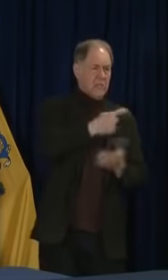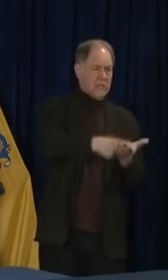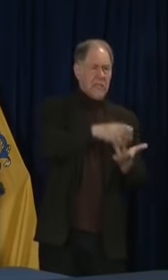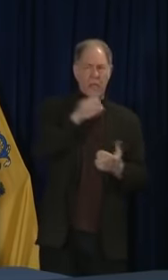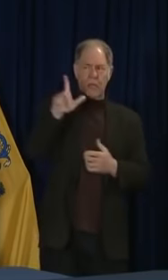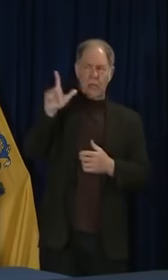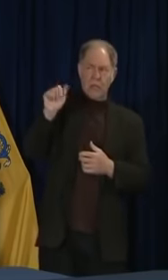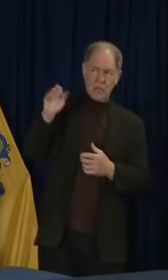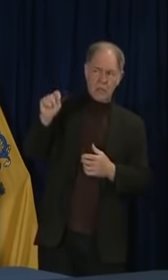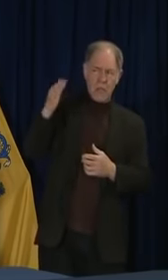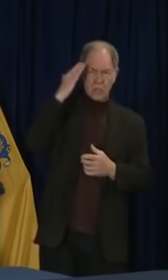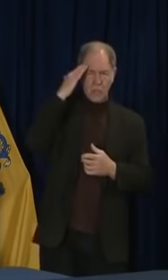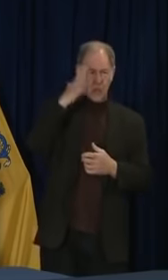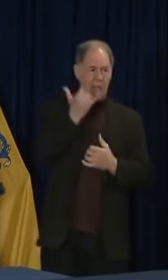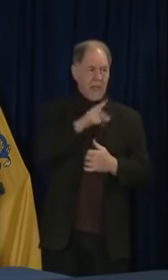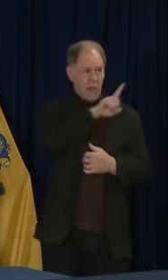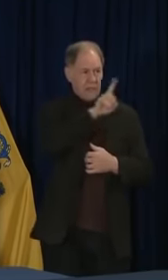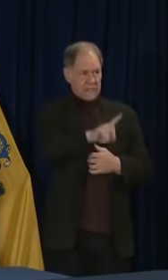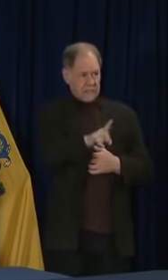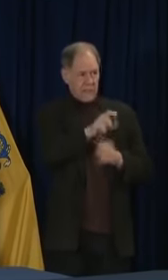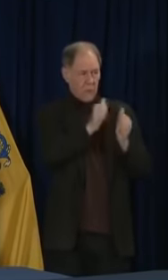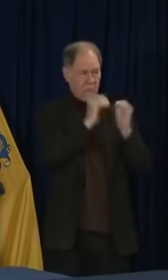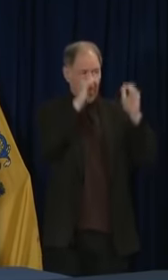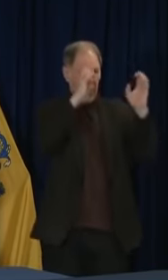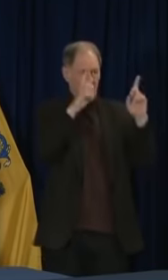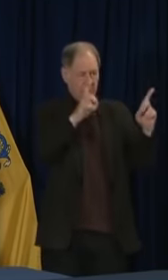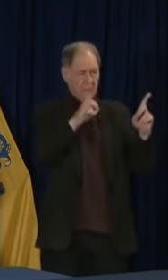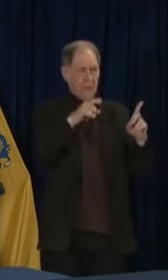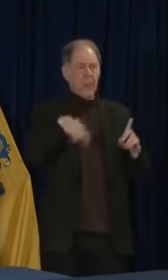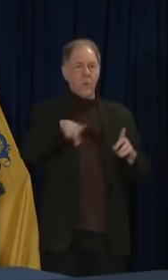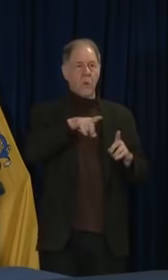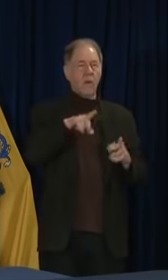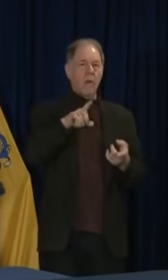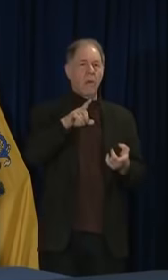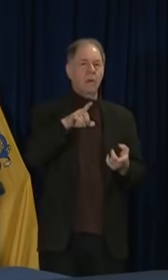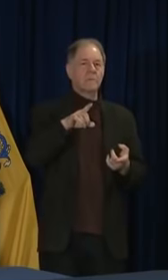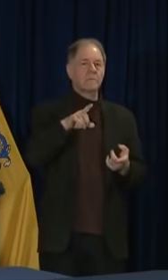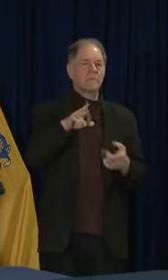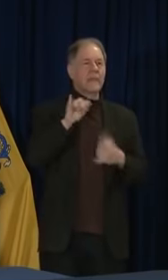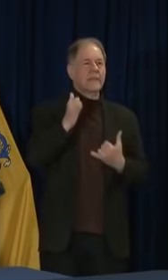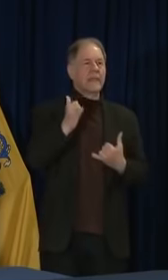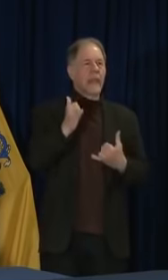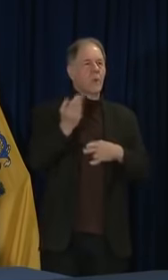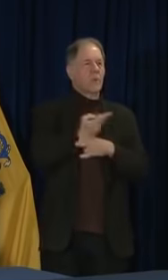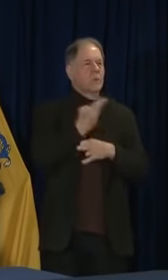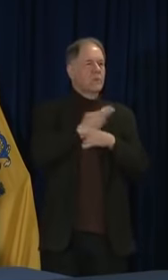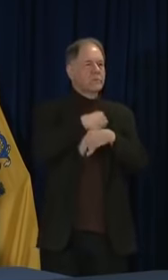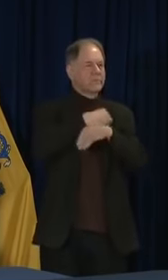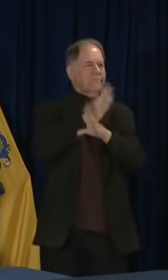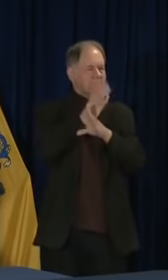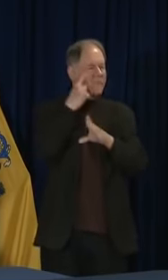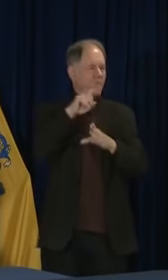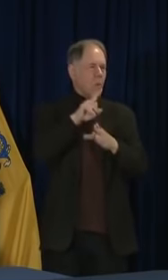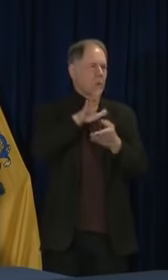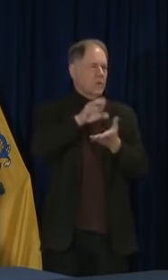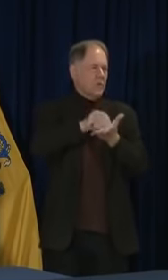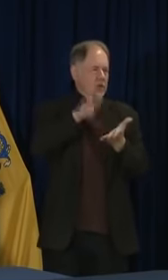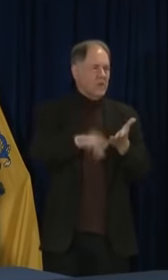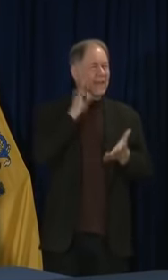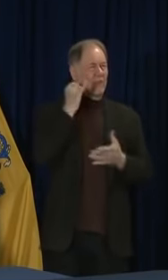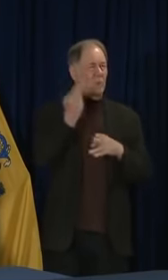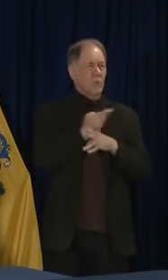knows this well, and now Zakiya with the higher ed is reducing the digital divide. I think I mentioned this on Friday. If you do